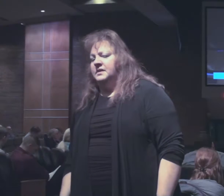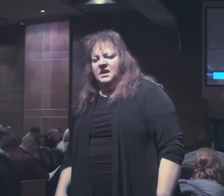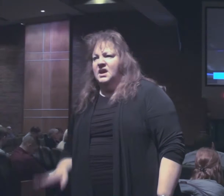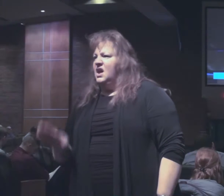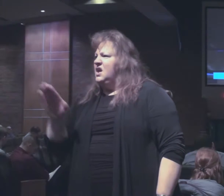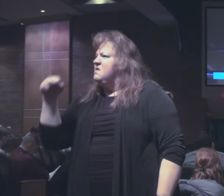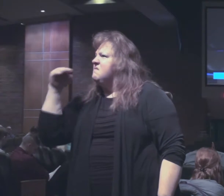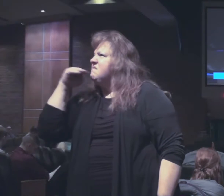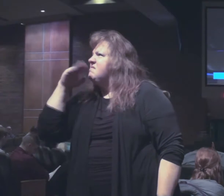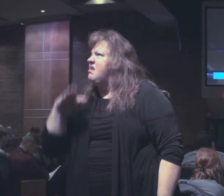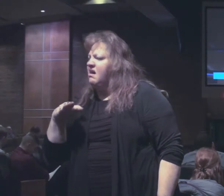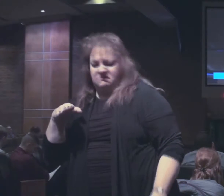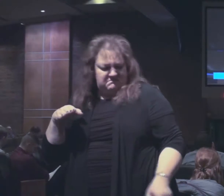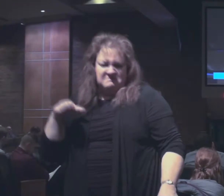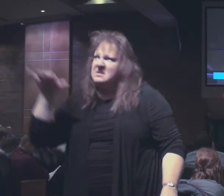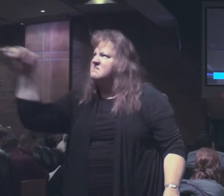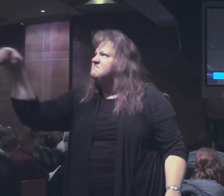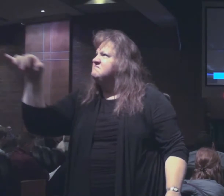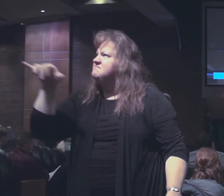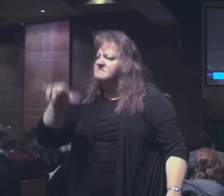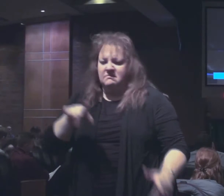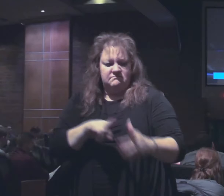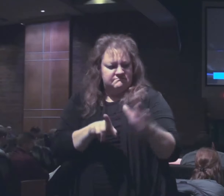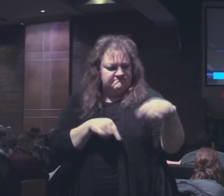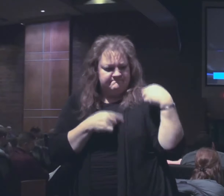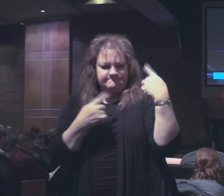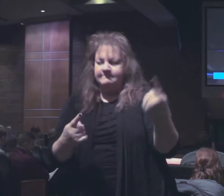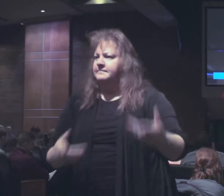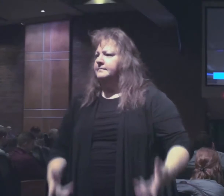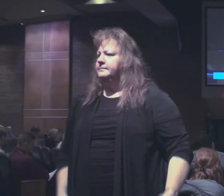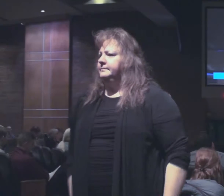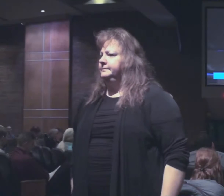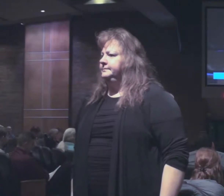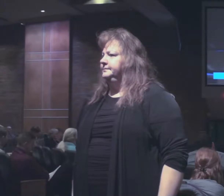You're liars, and he was a liar from the beginning.